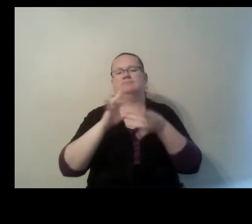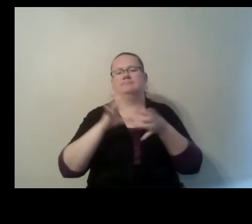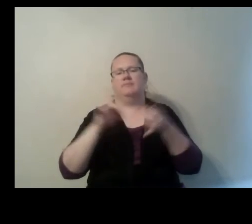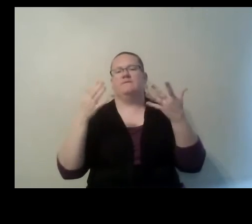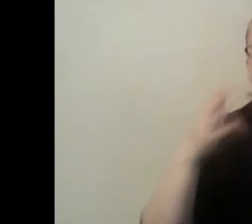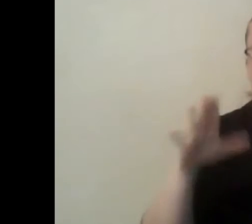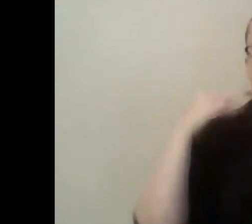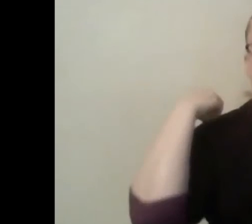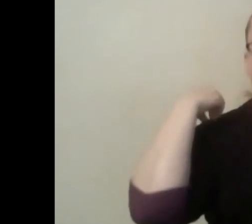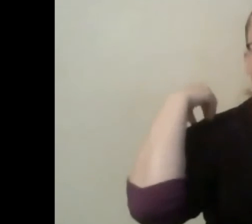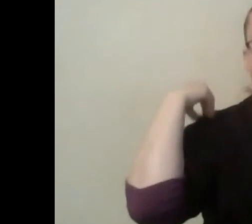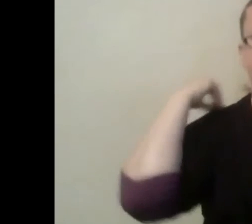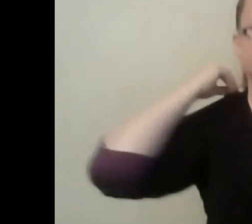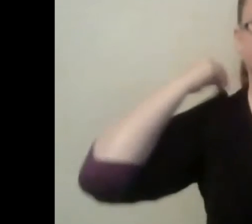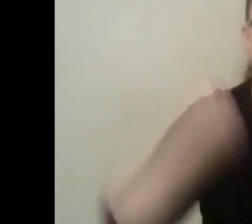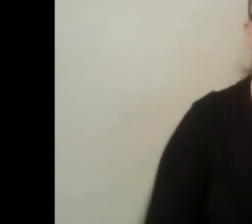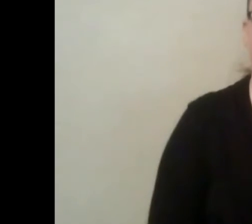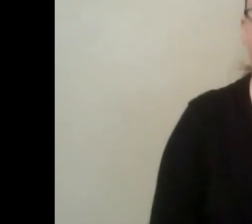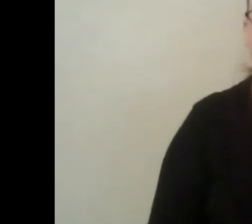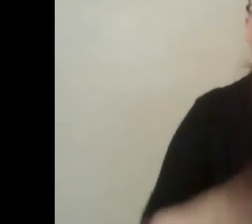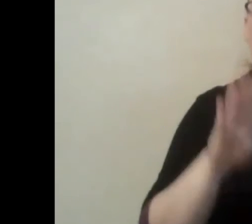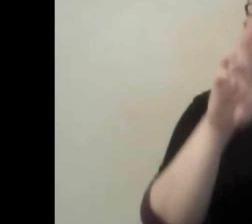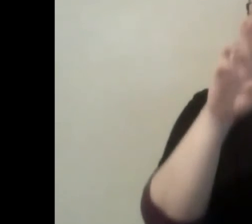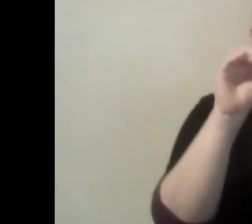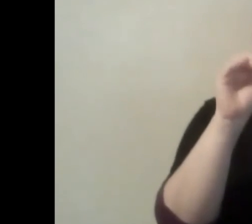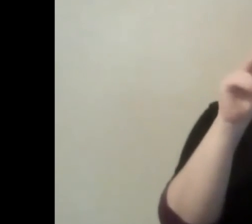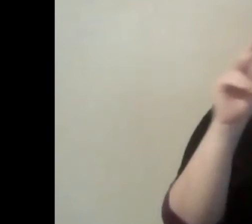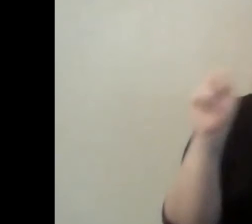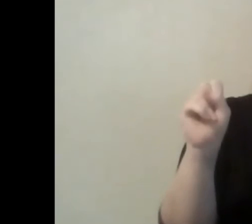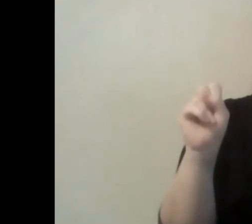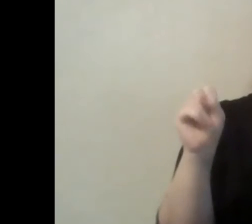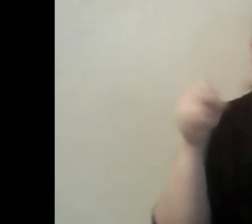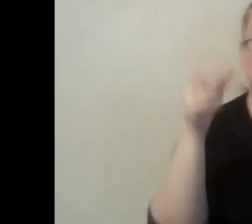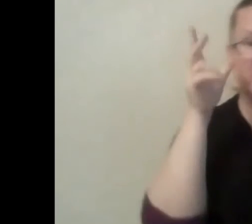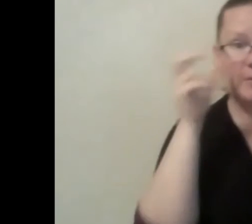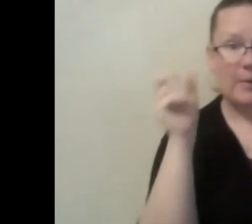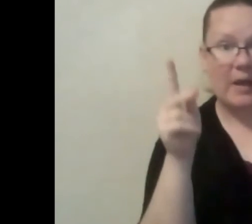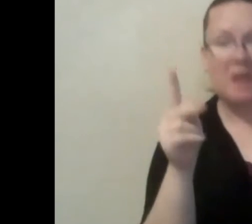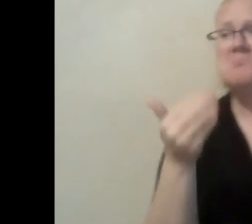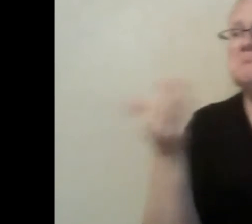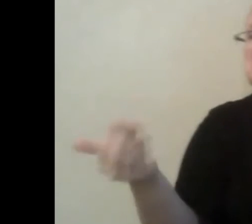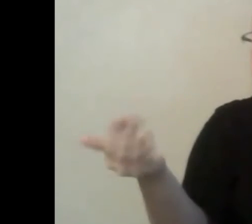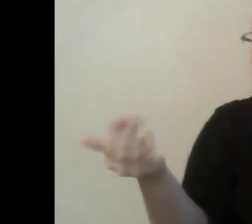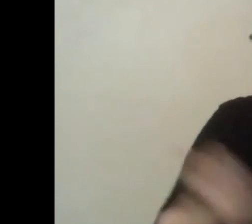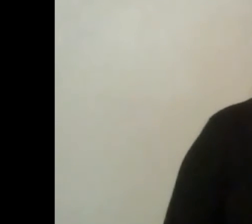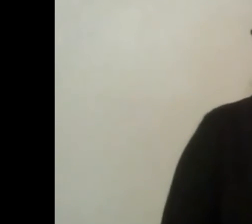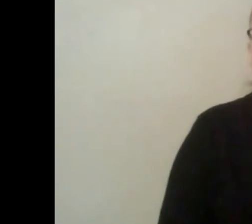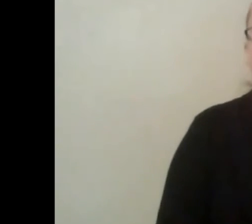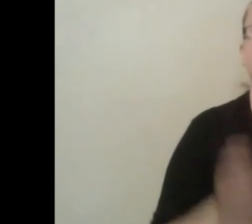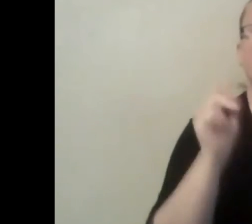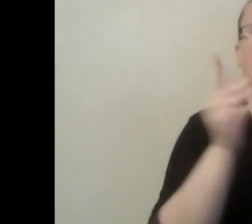the broadcast. Brooks, you have a question. You guys hear me okay? Yes, we can hear you. All right, so this is for